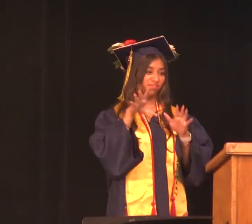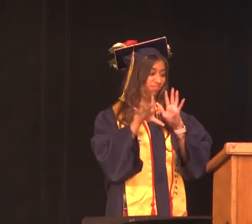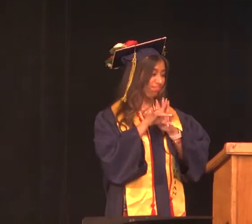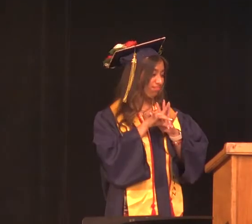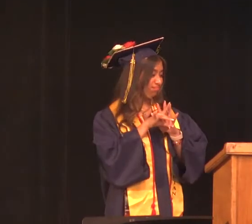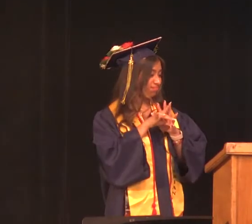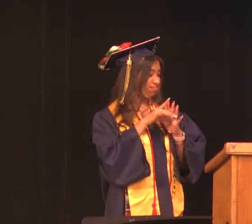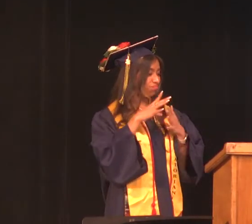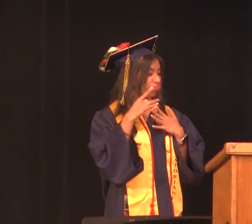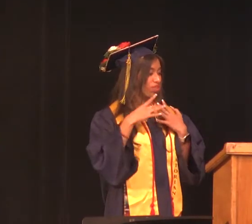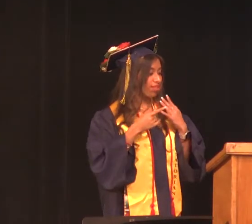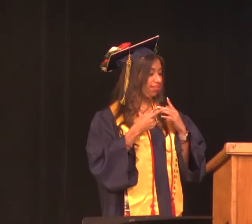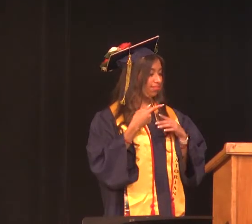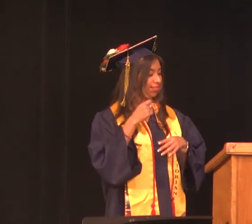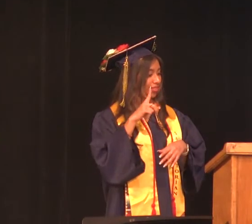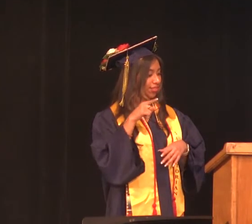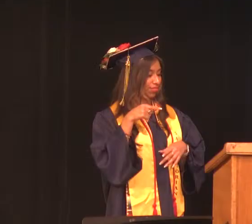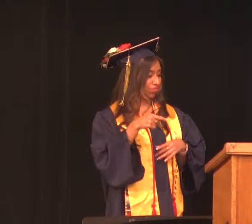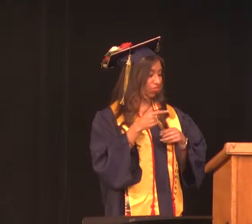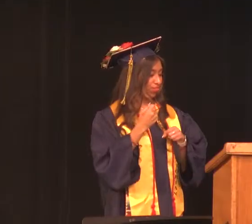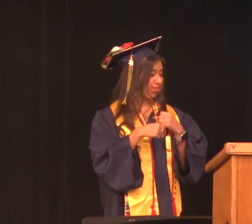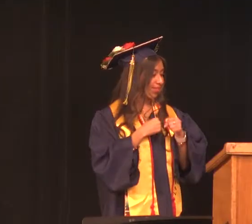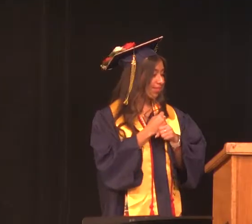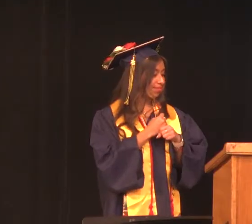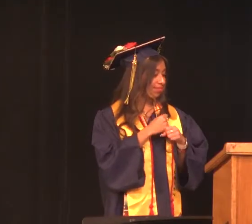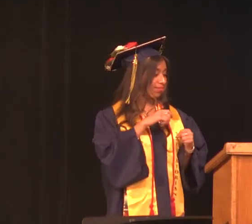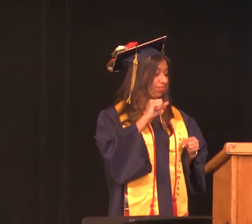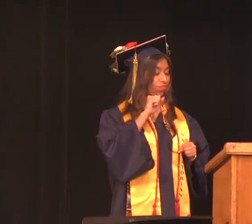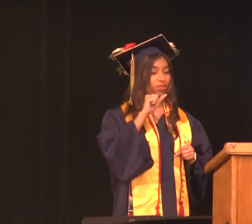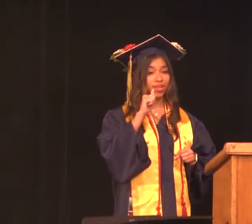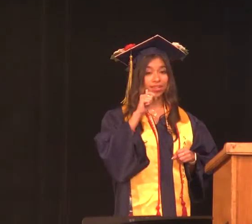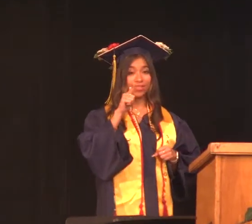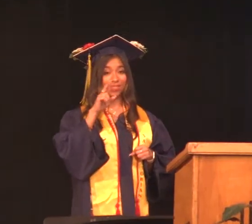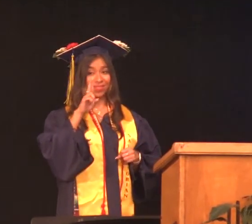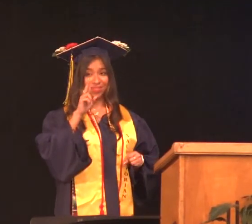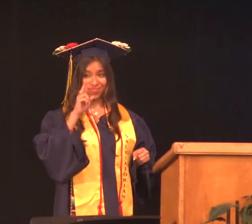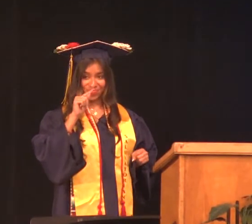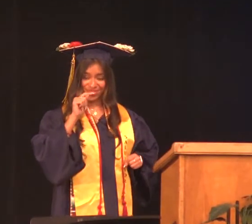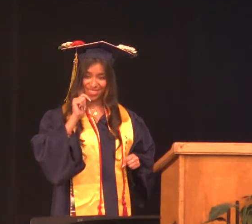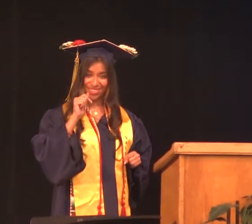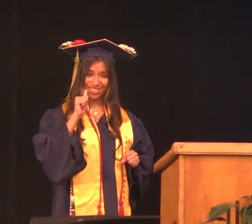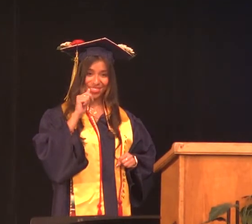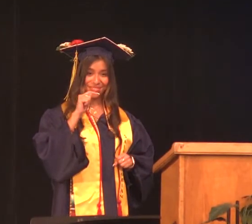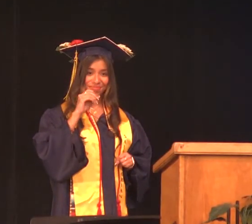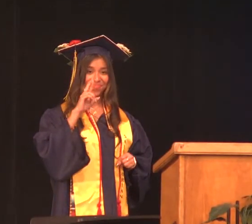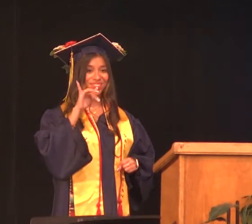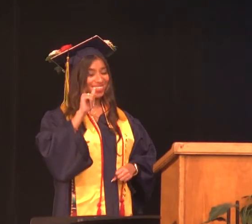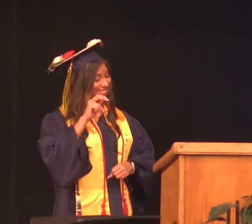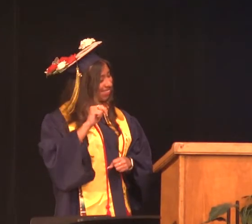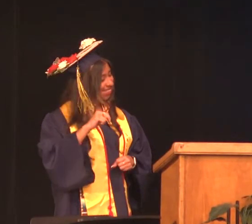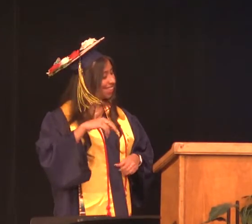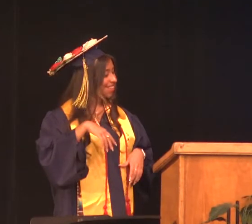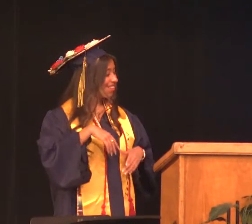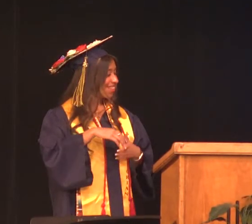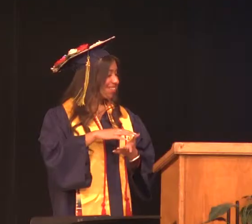today. I was selected for this year's salutatorian.